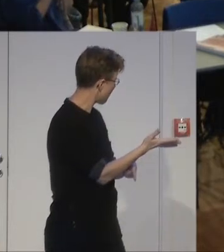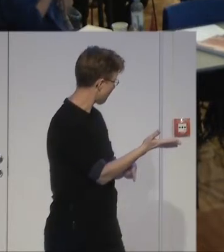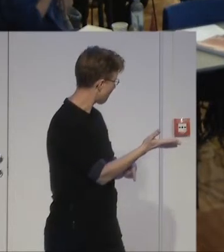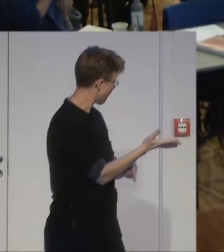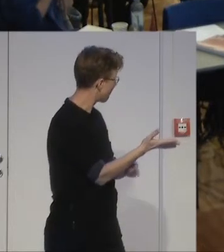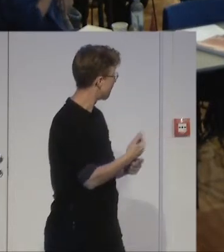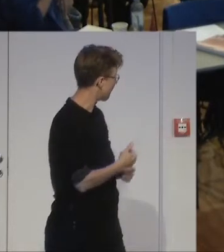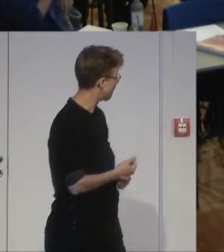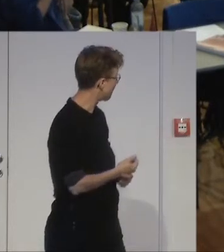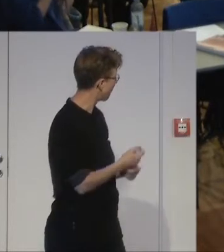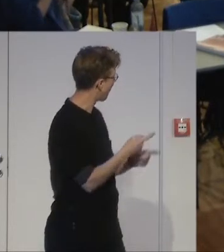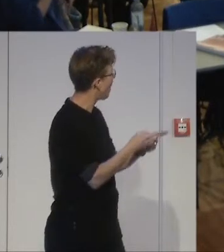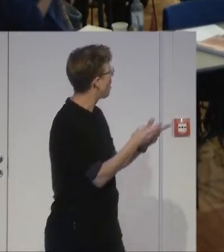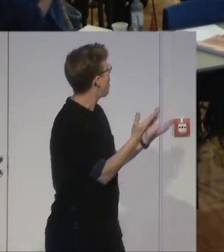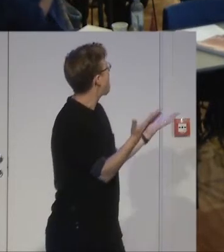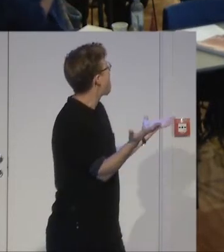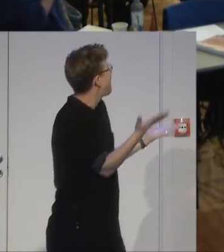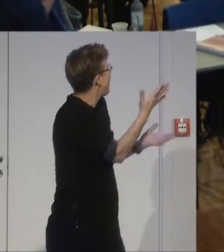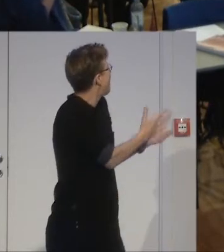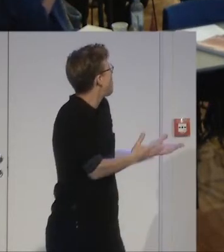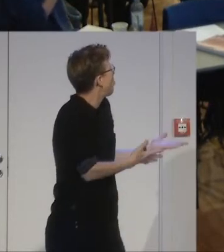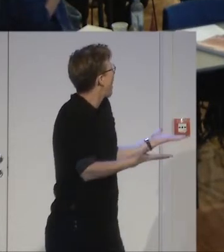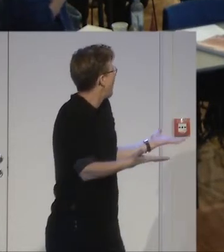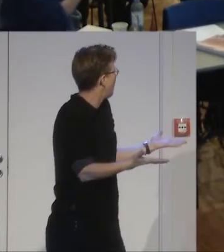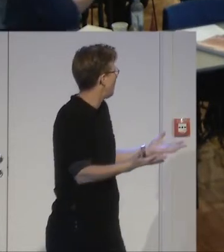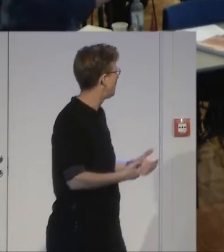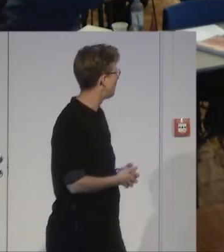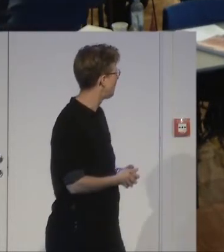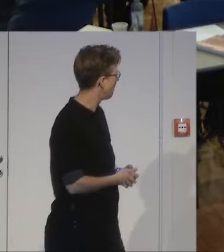Yeah, yeah. In what way?